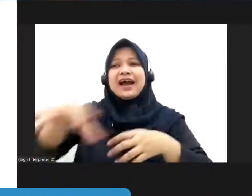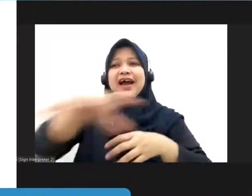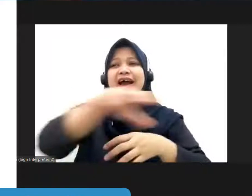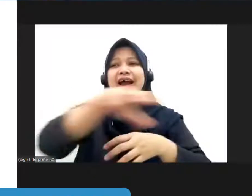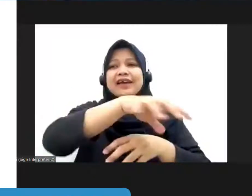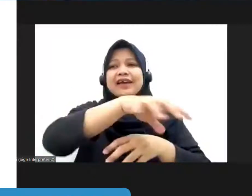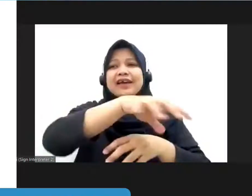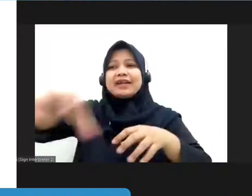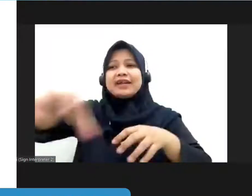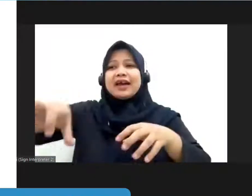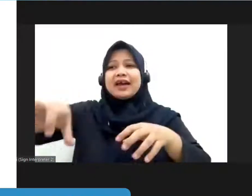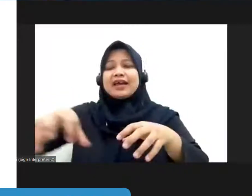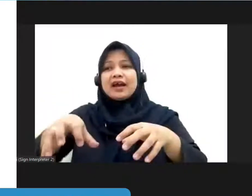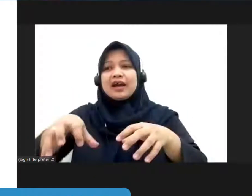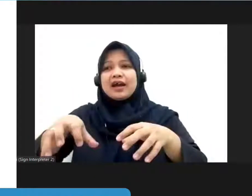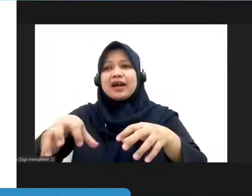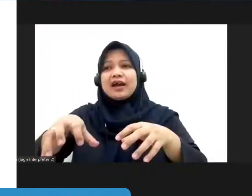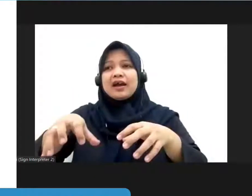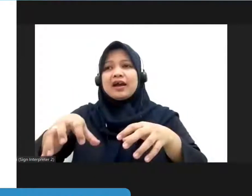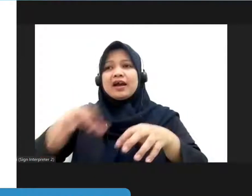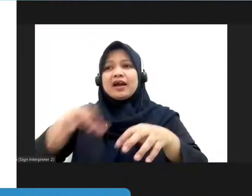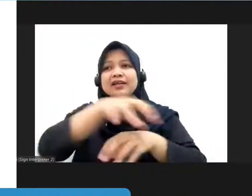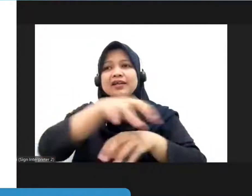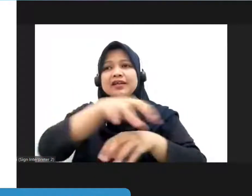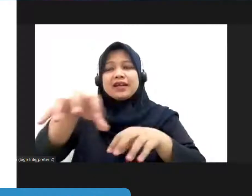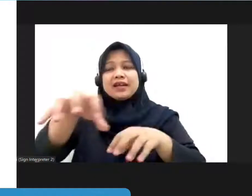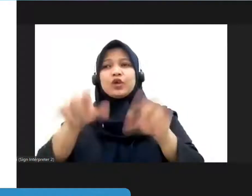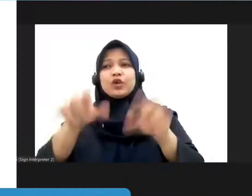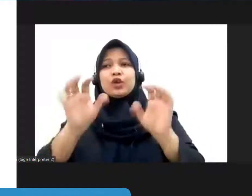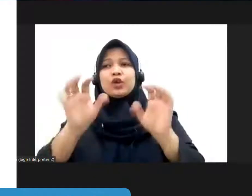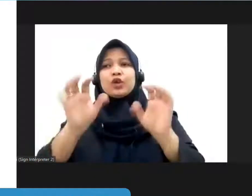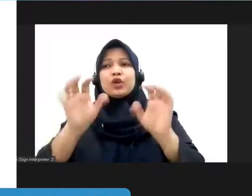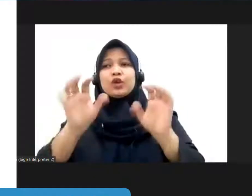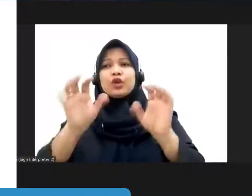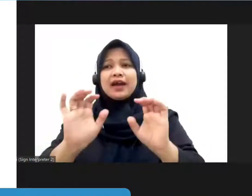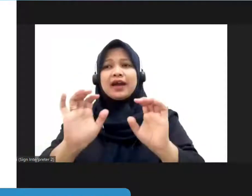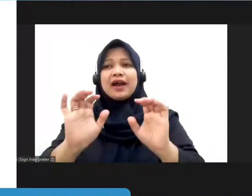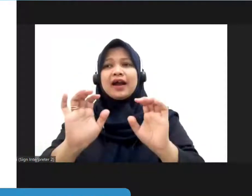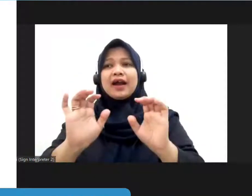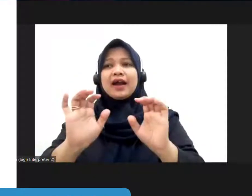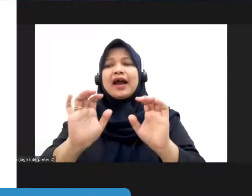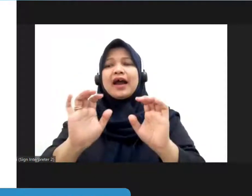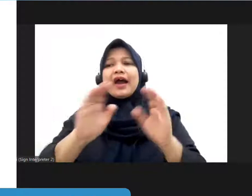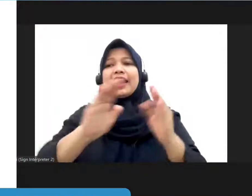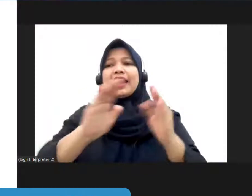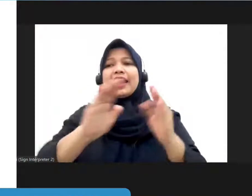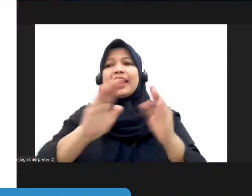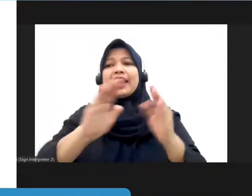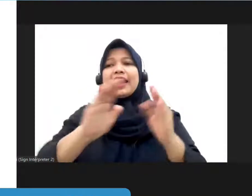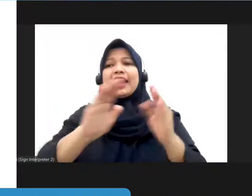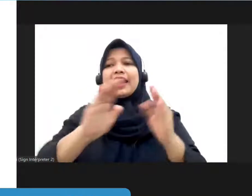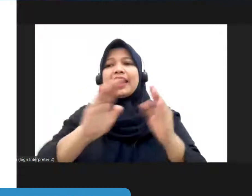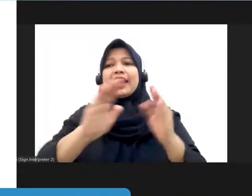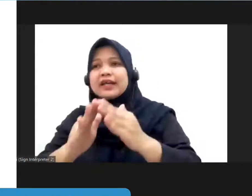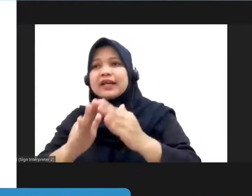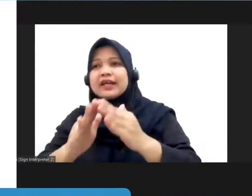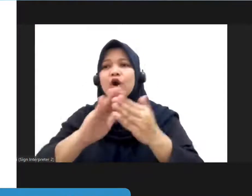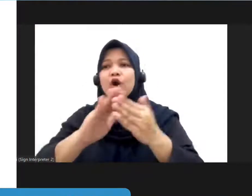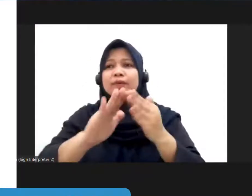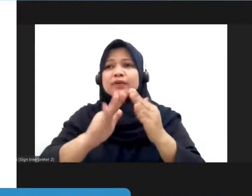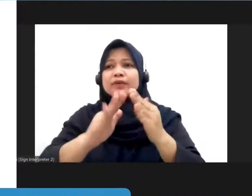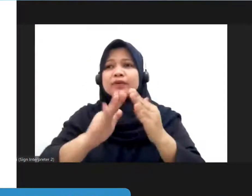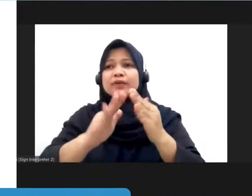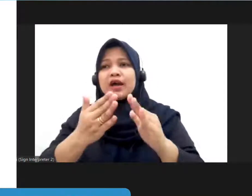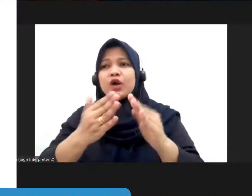invested a lot within building the community mechanism for responding